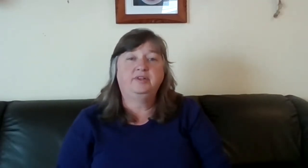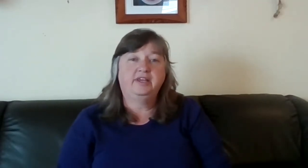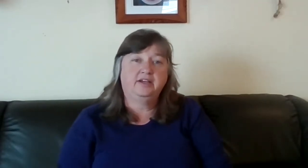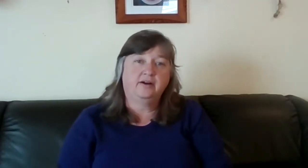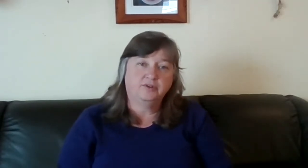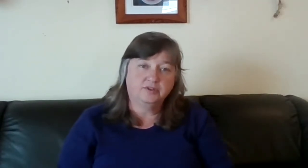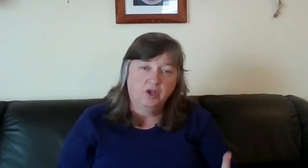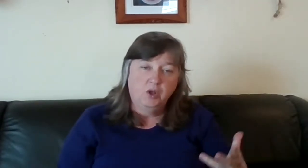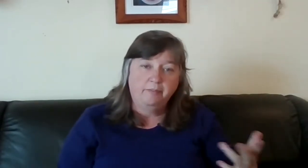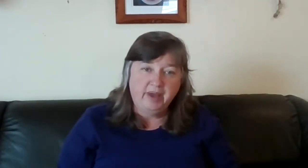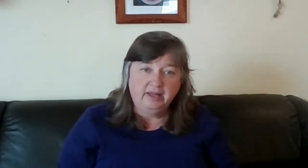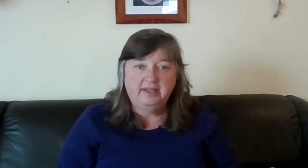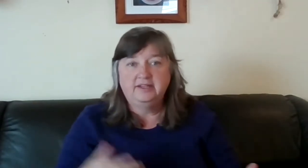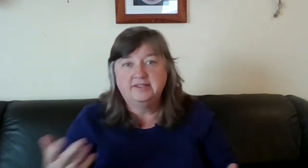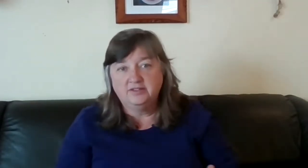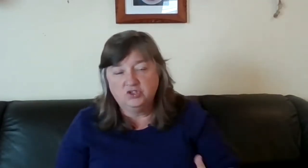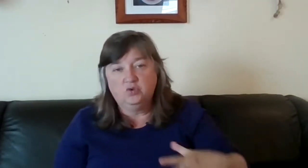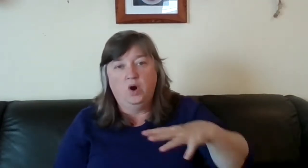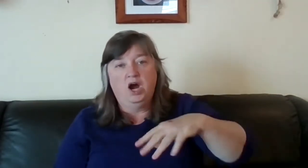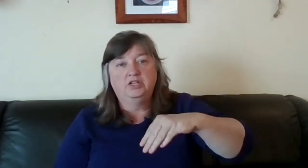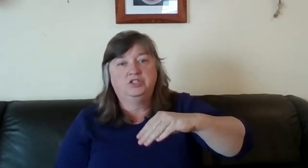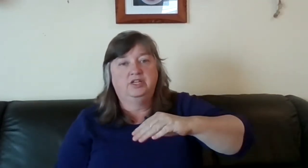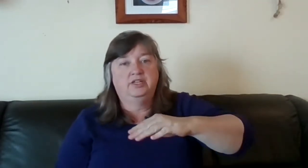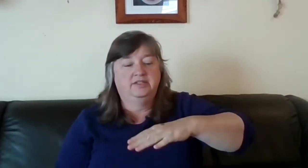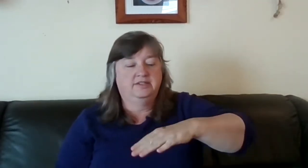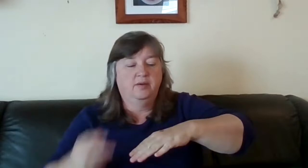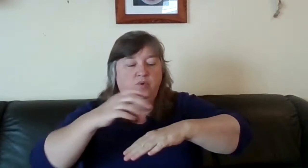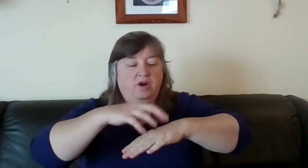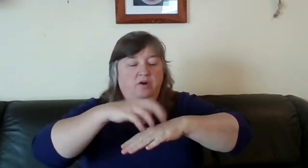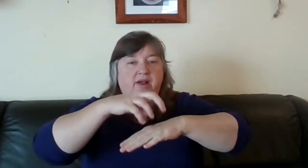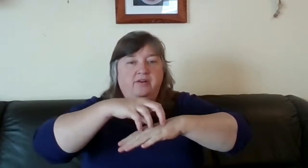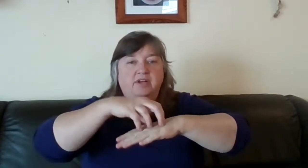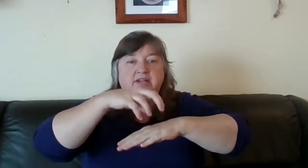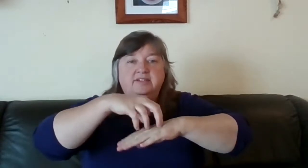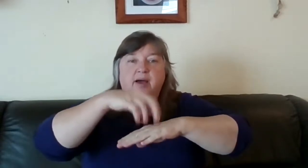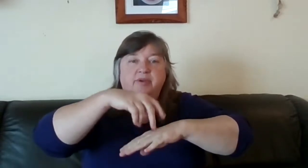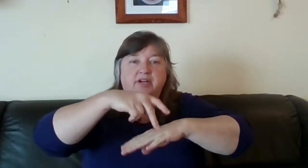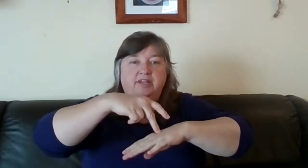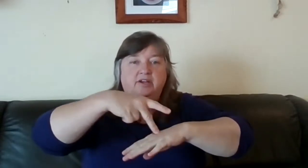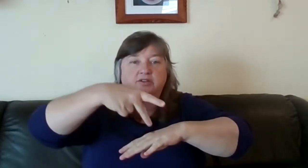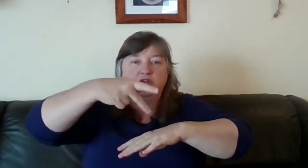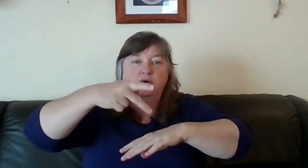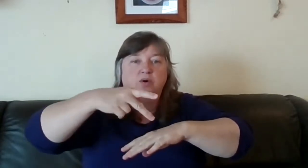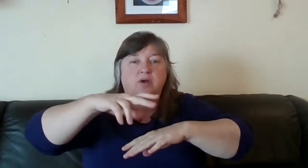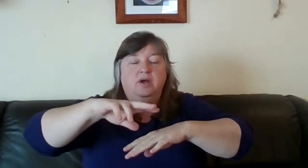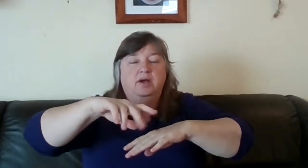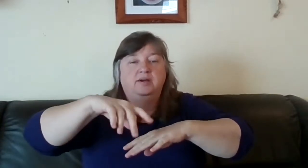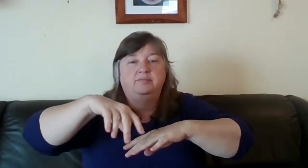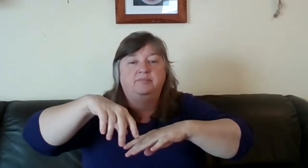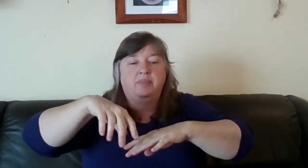generally covers melons and squash is somewhere around tapping on here. So, um,